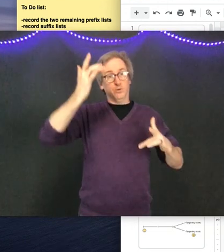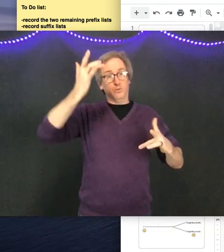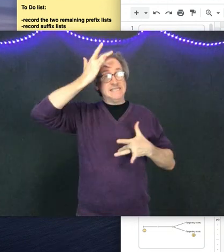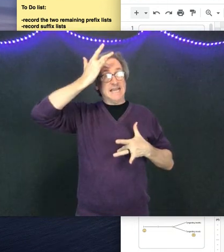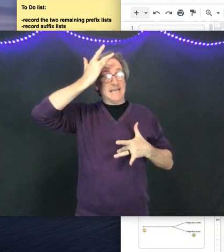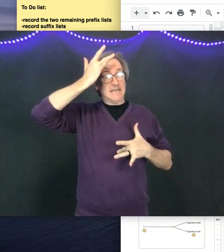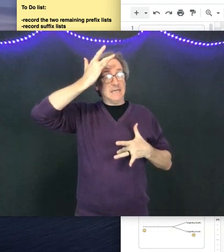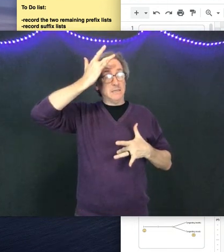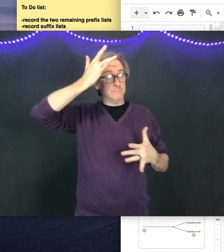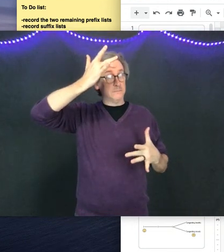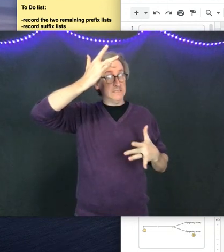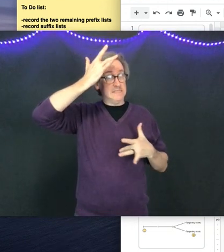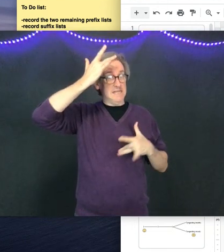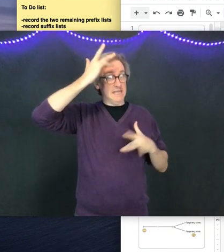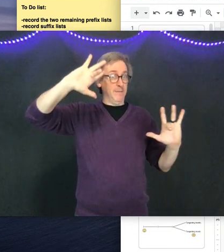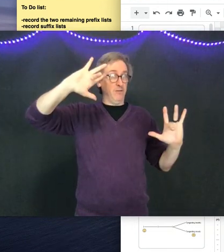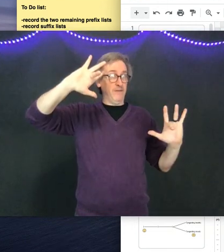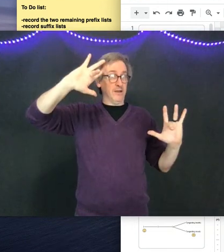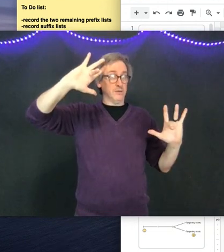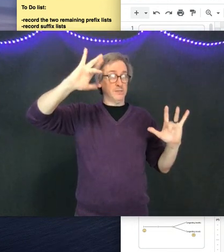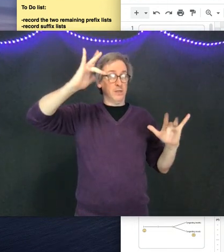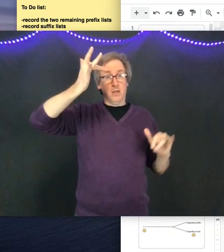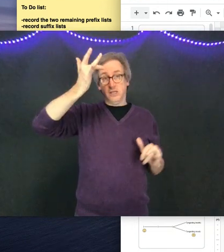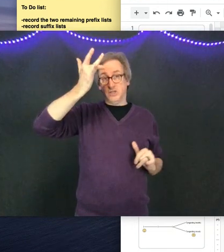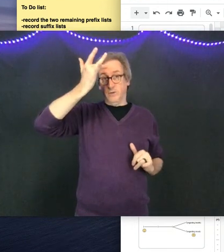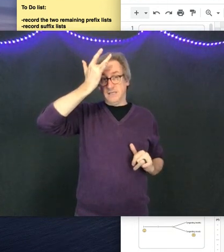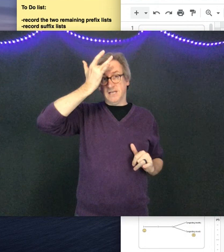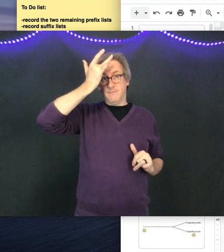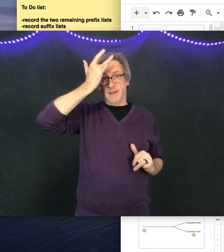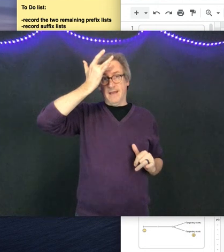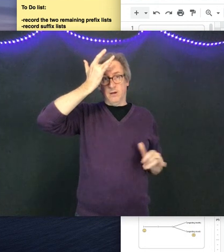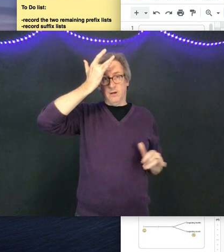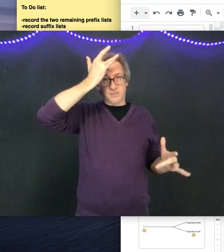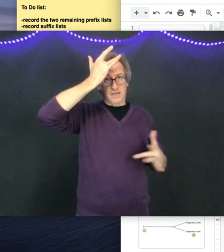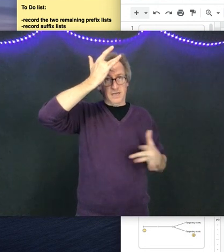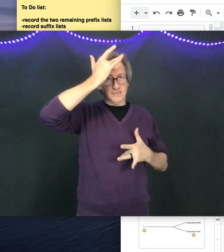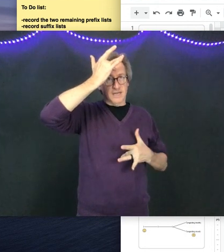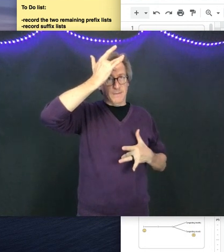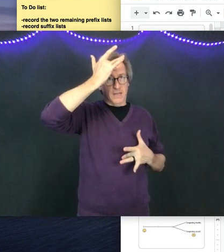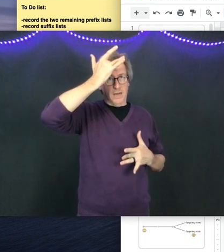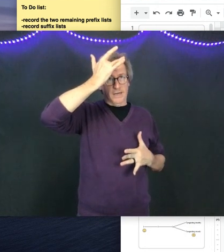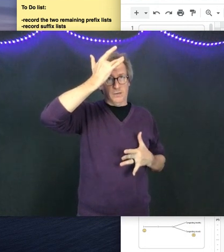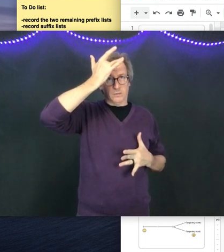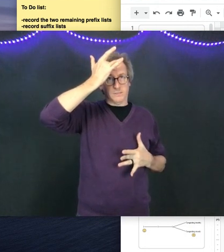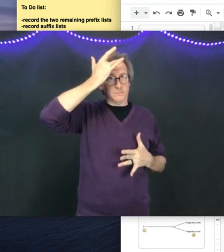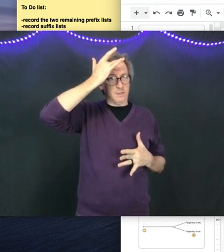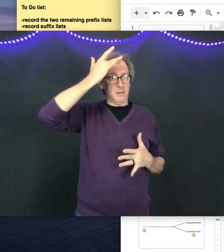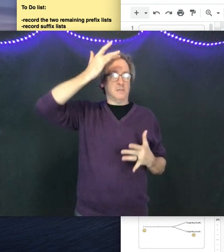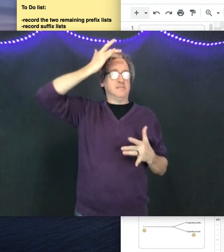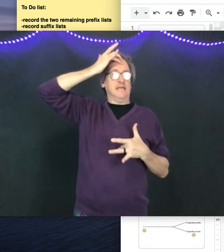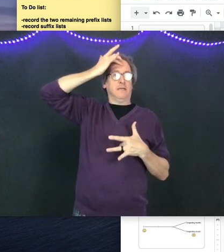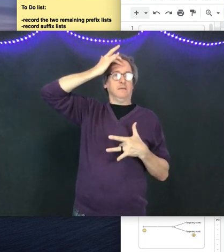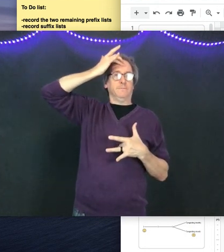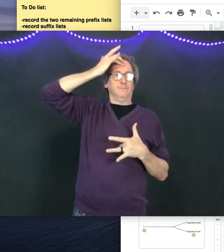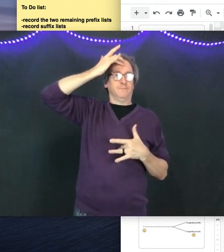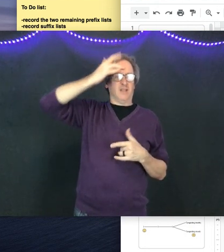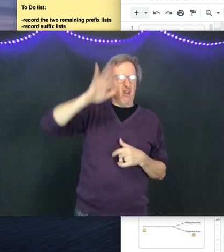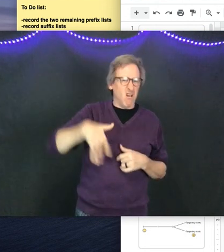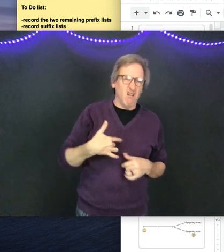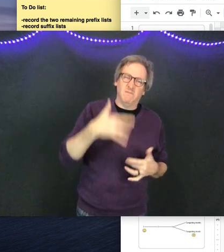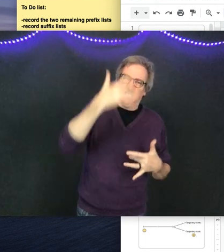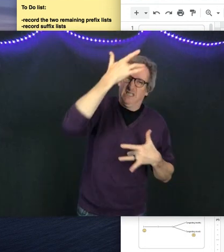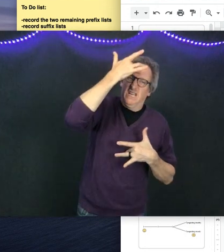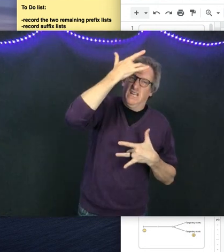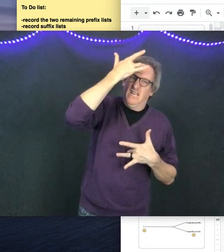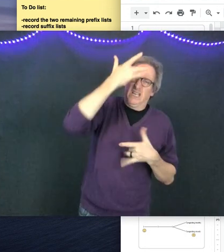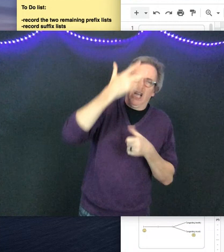to sick. Sick. Middle fingers. So inside my head it hurts, and inside my gut it hurts. Sick. Oh,